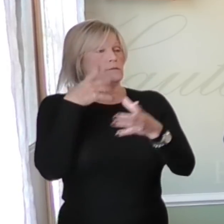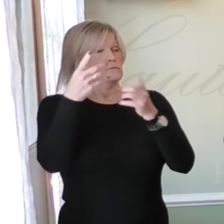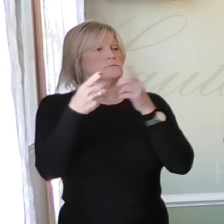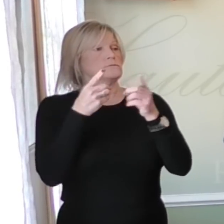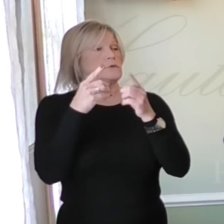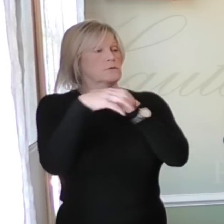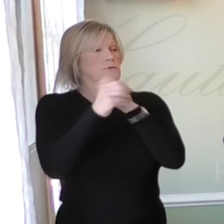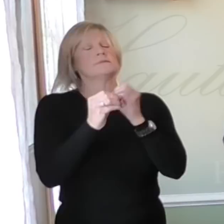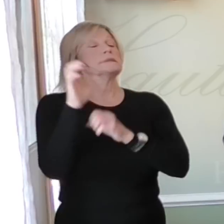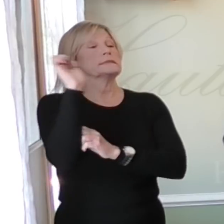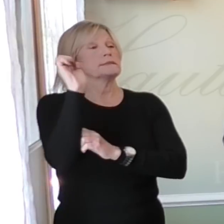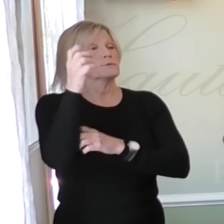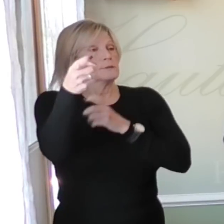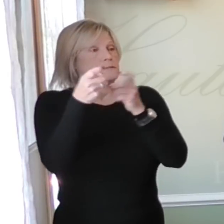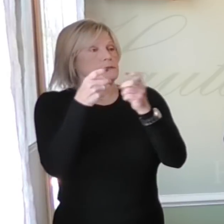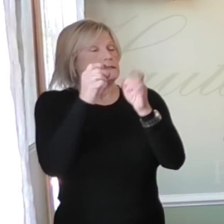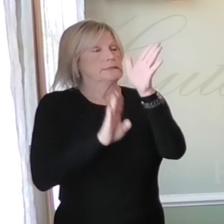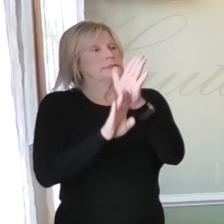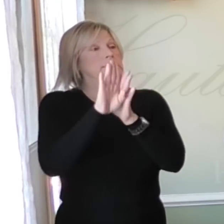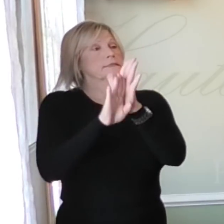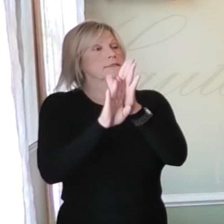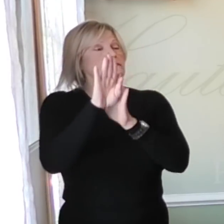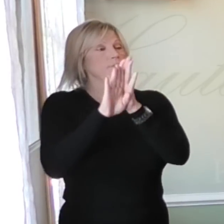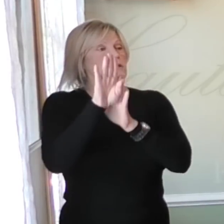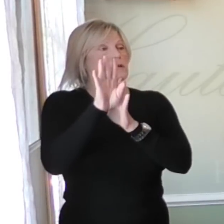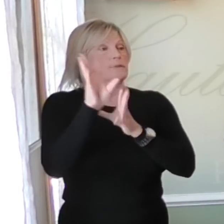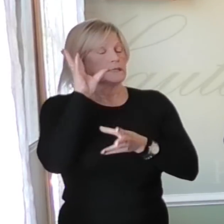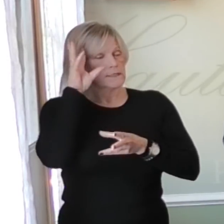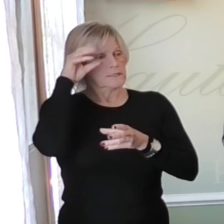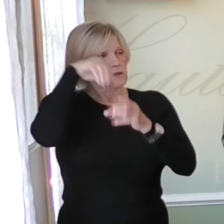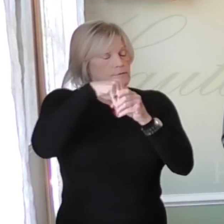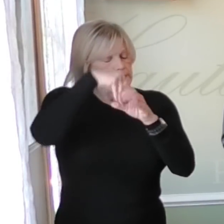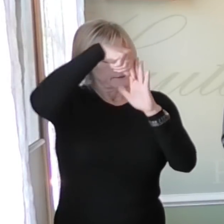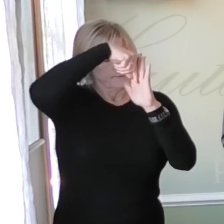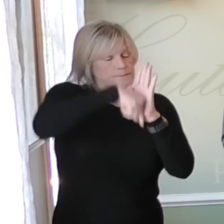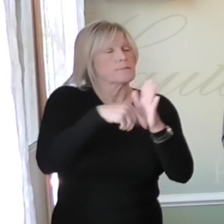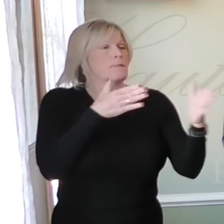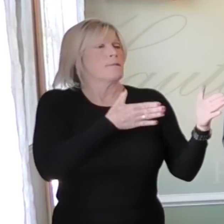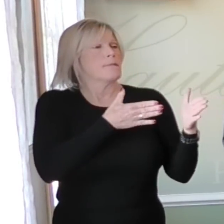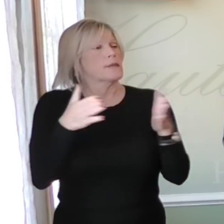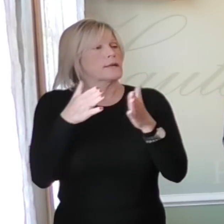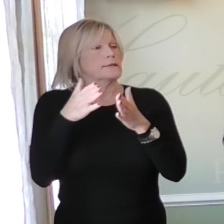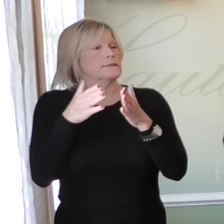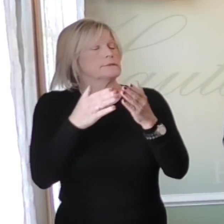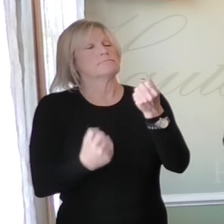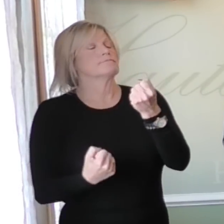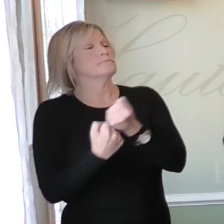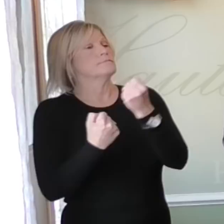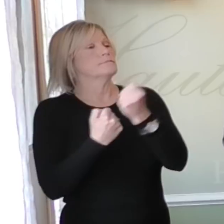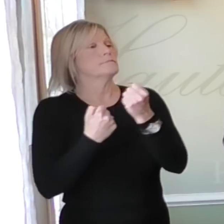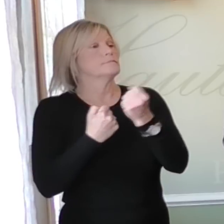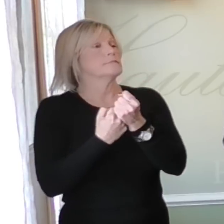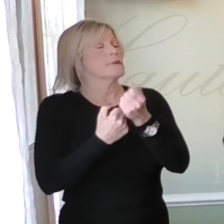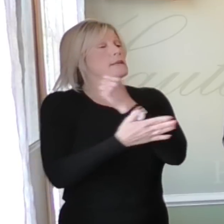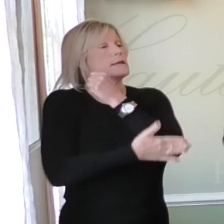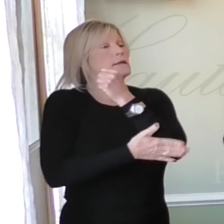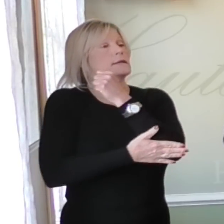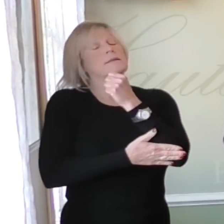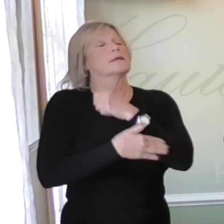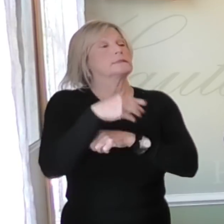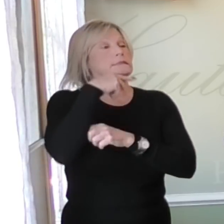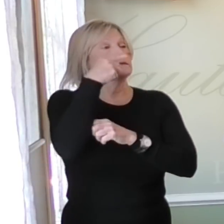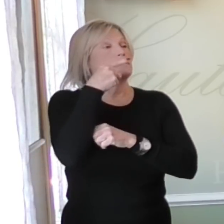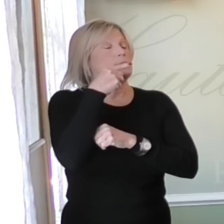of Emergency Management to develop a comprehensive plan to bolster the county's emergency public alert system